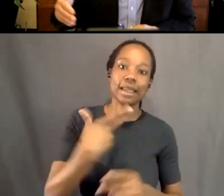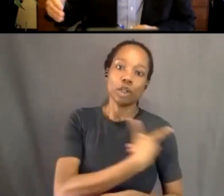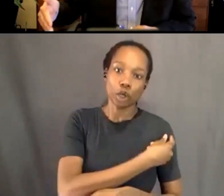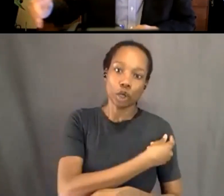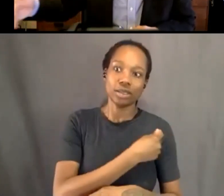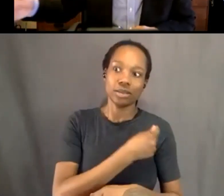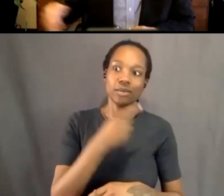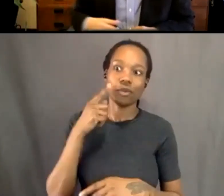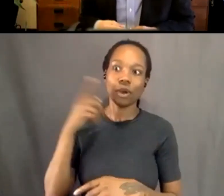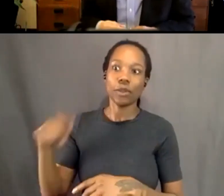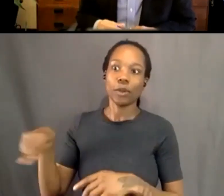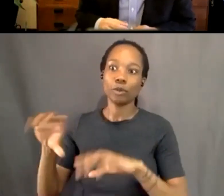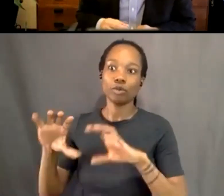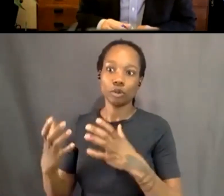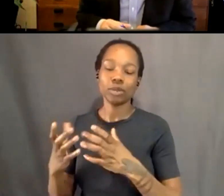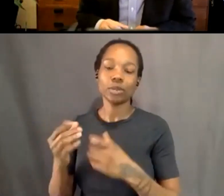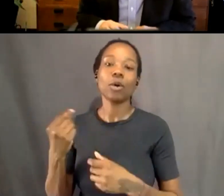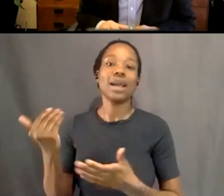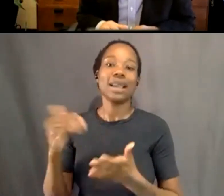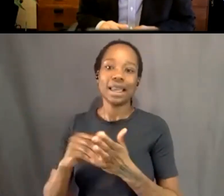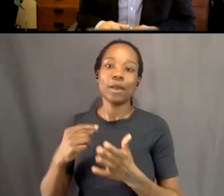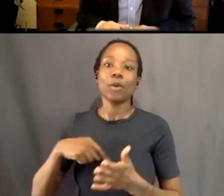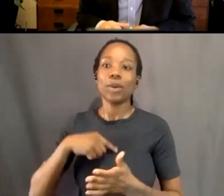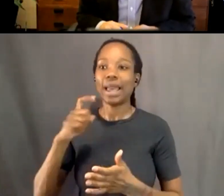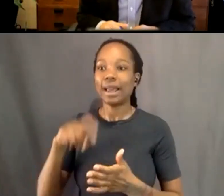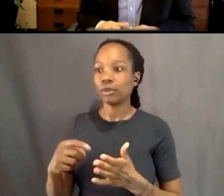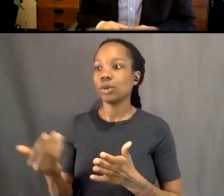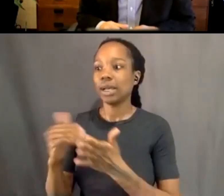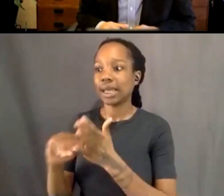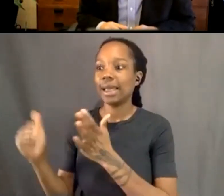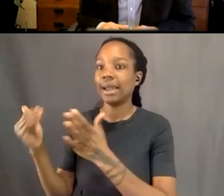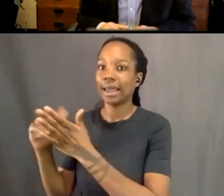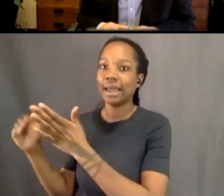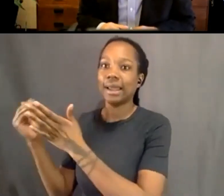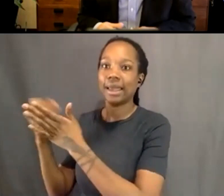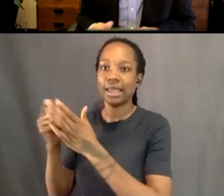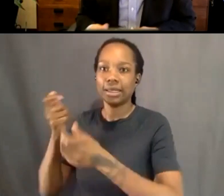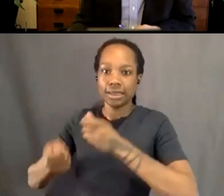to continually retool our vaccination program efforts.